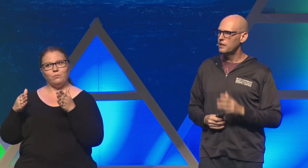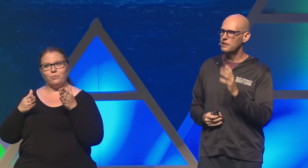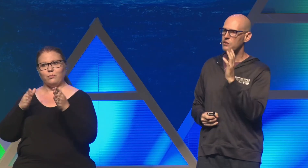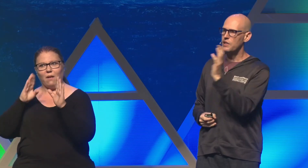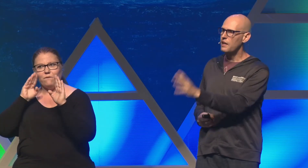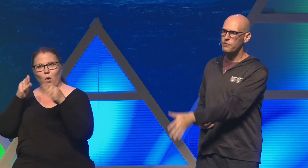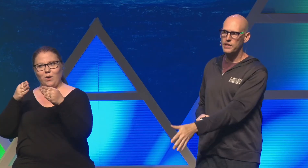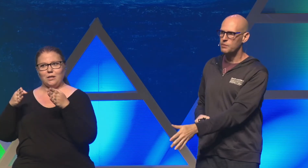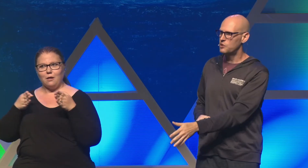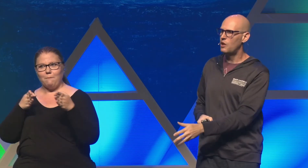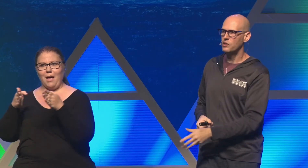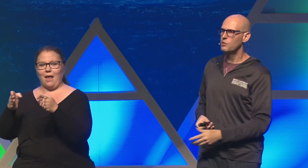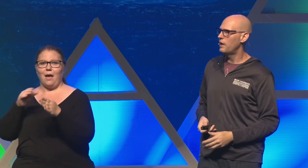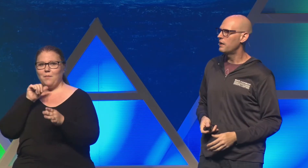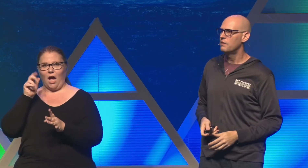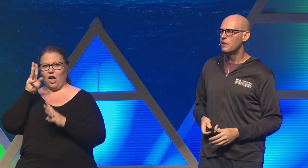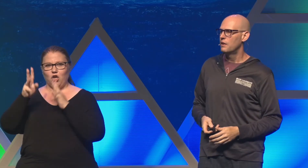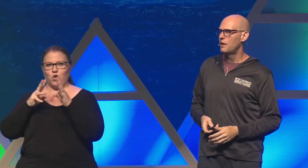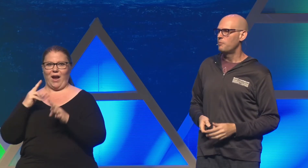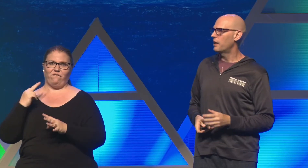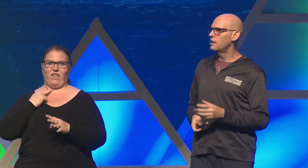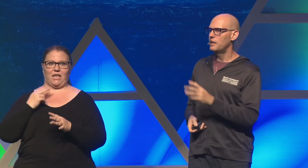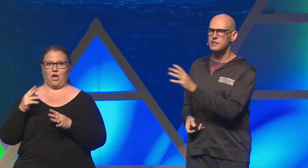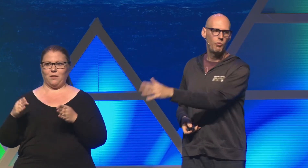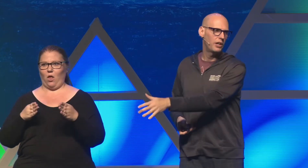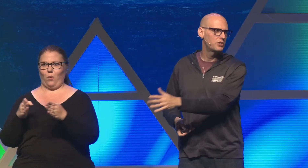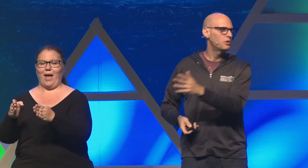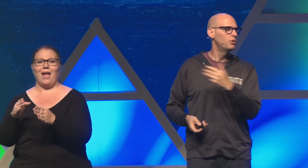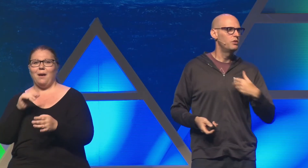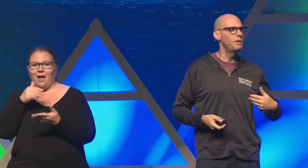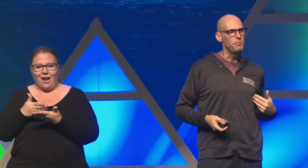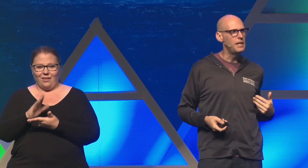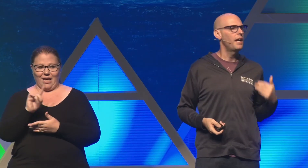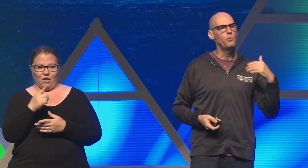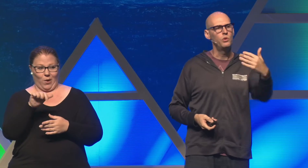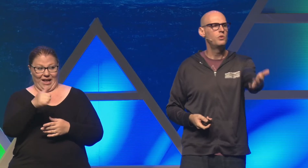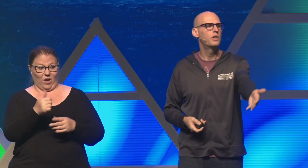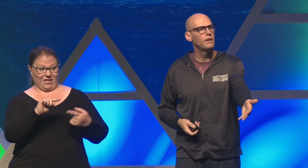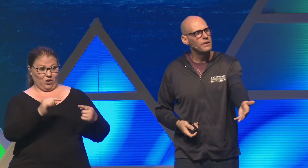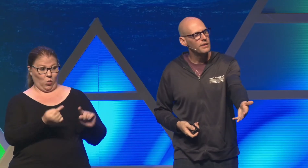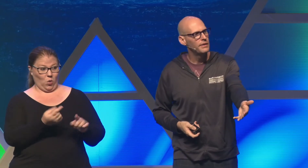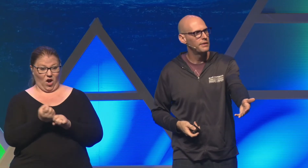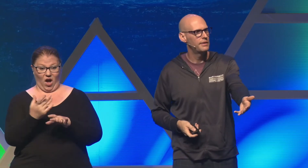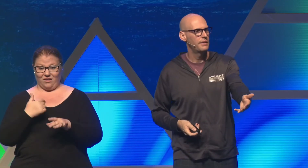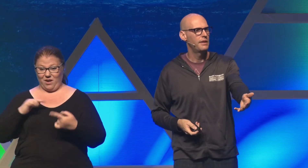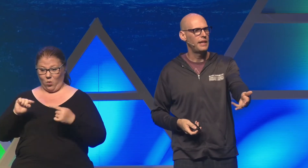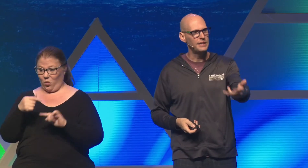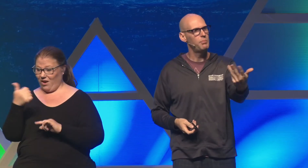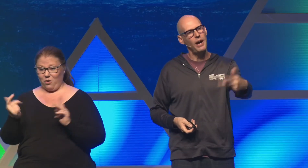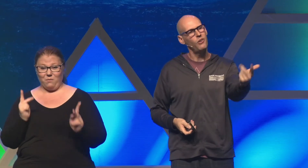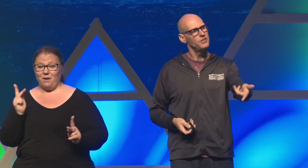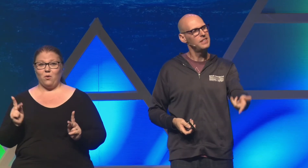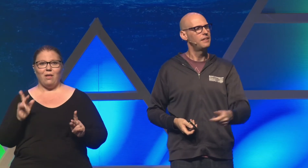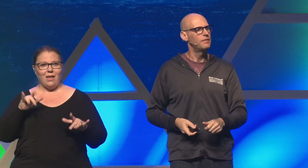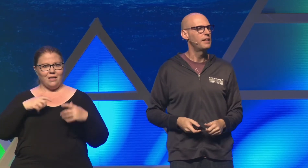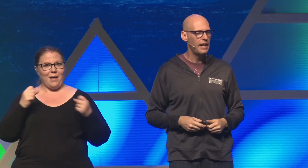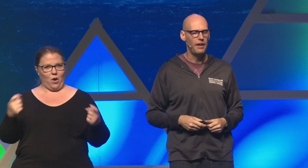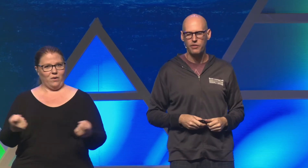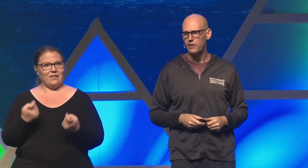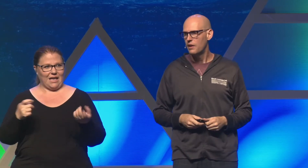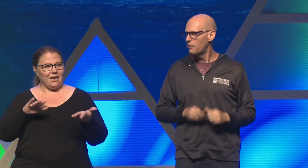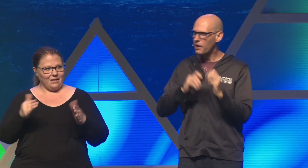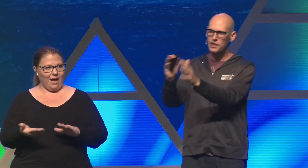not going to create victims along the way. I'm not going to let someone else's wound make me a wounder. That's the power of sin